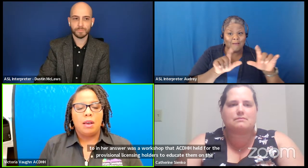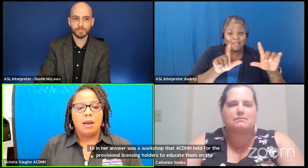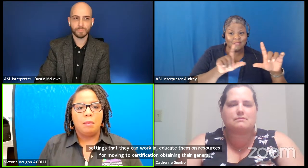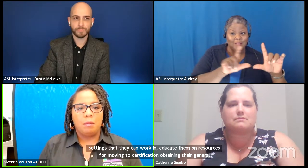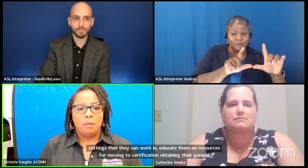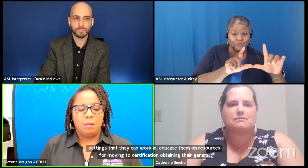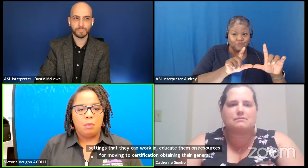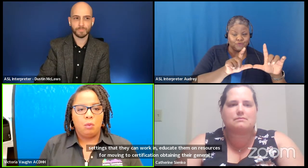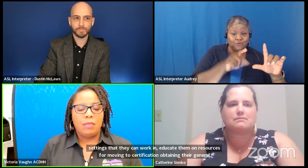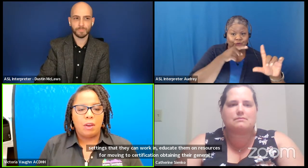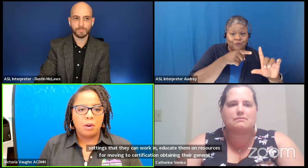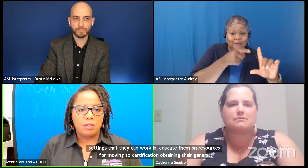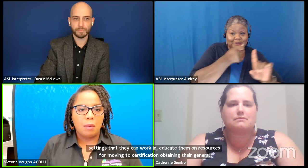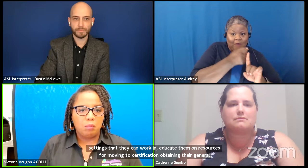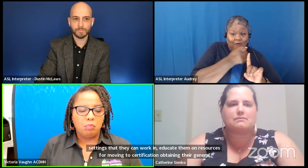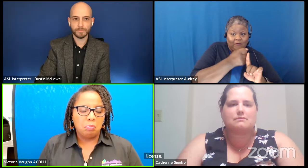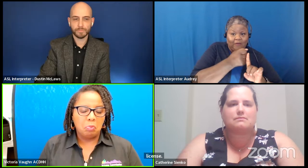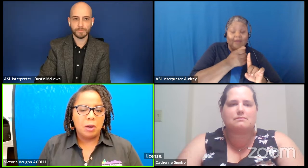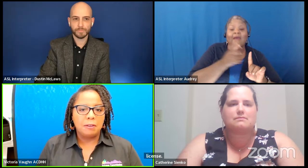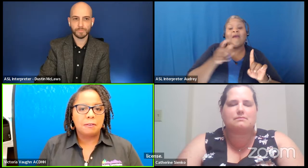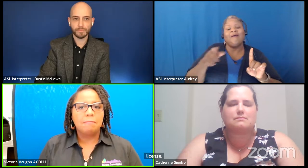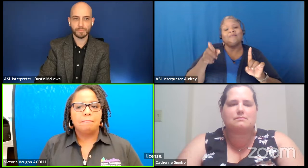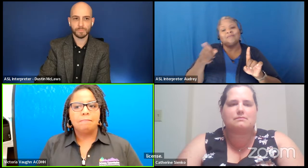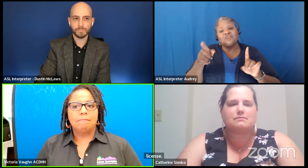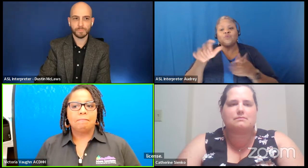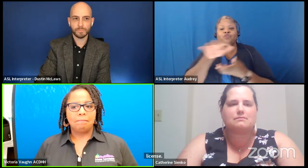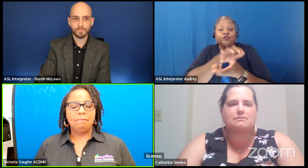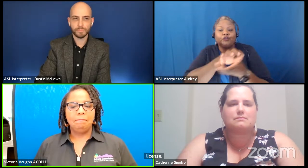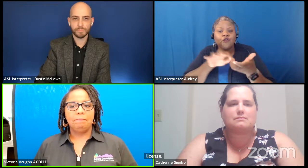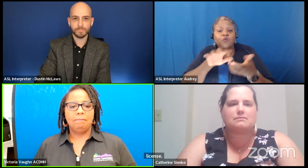about what that workshop was.